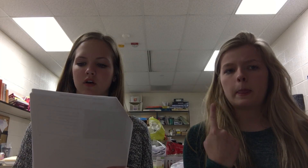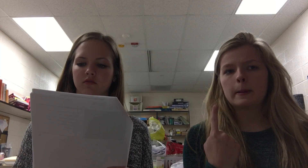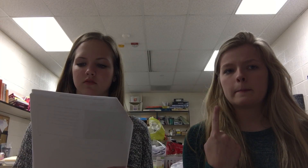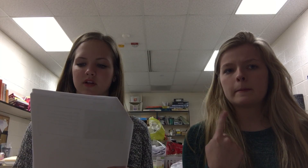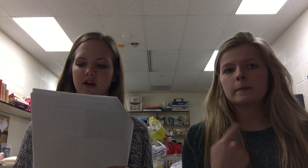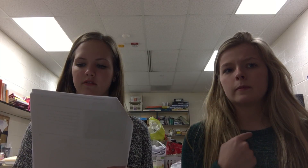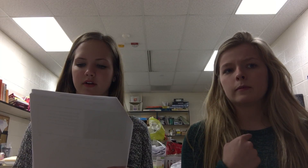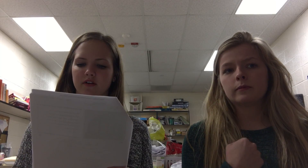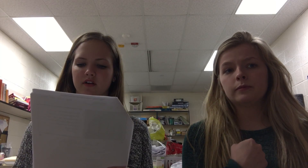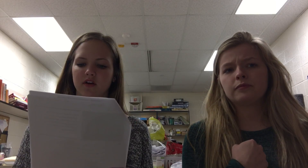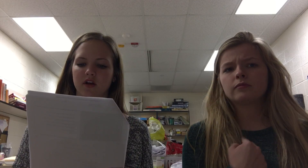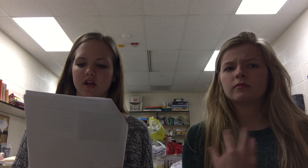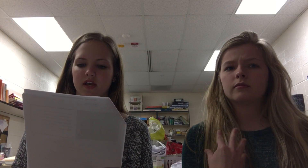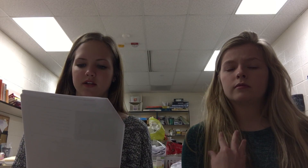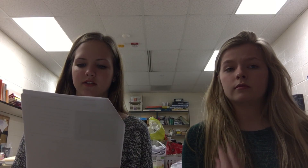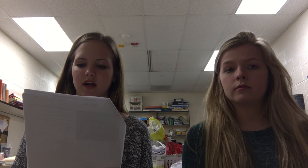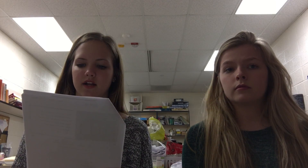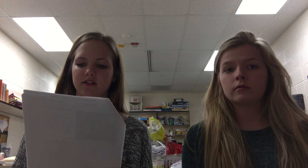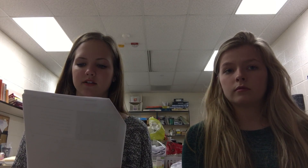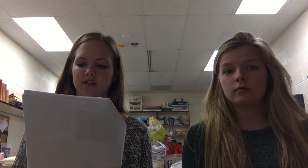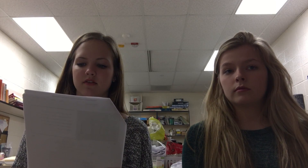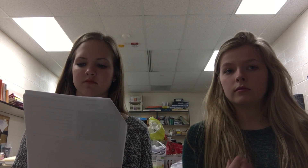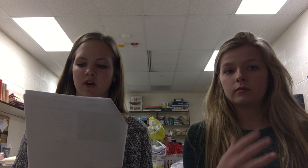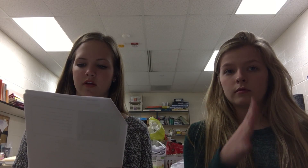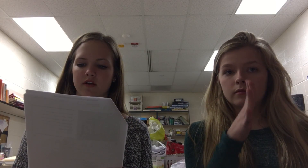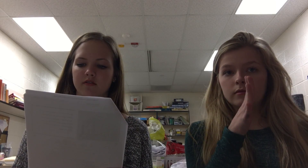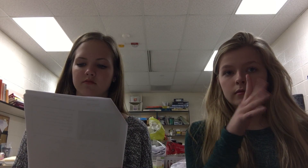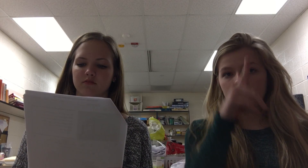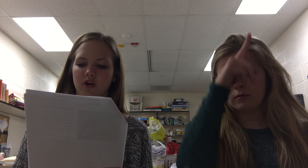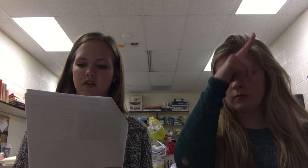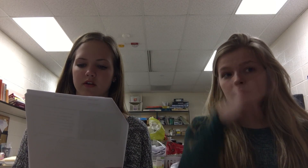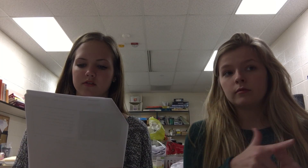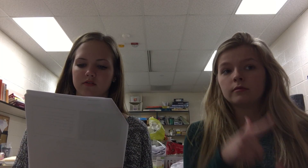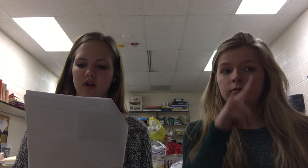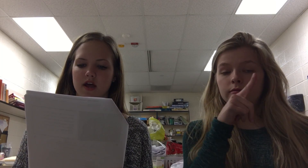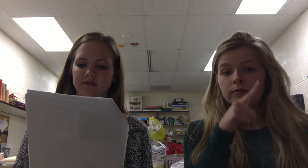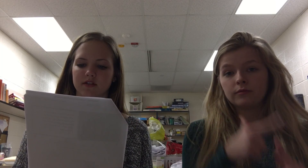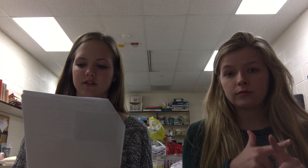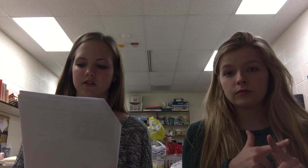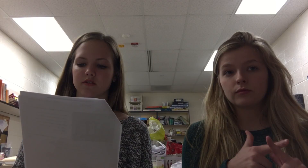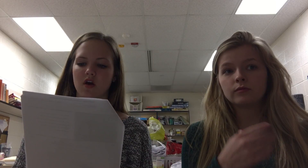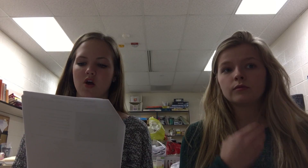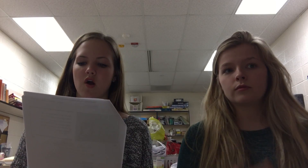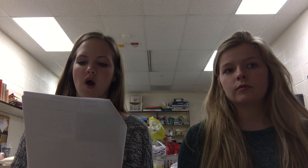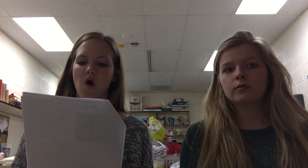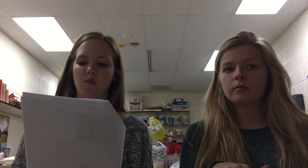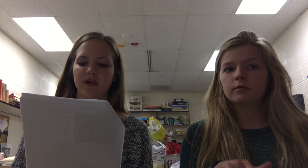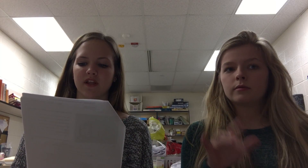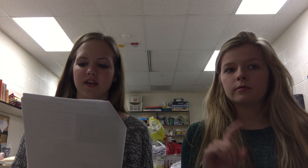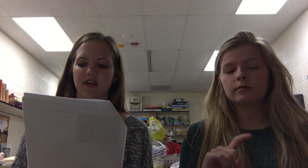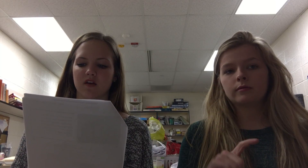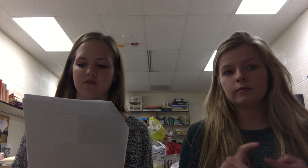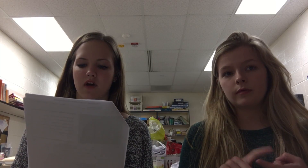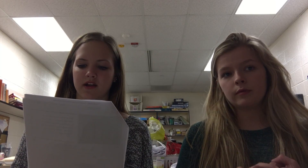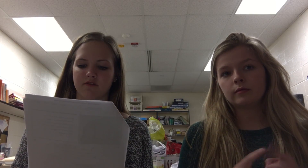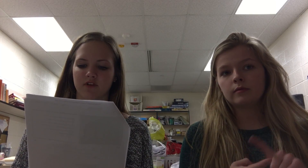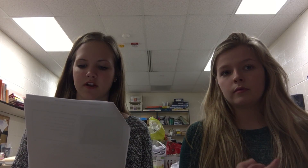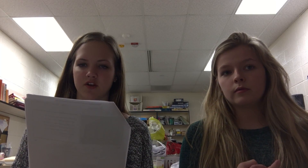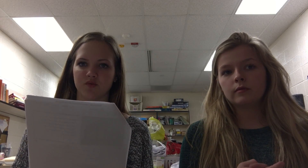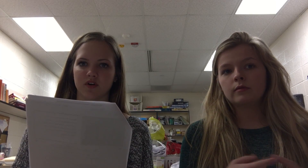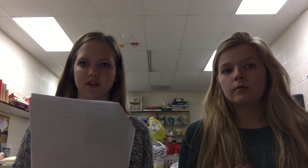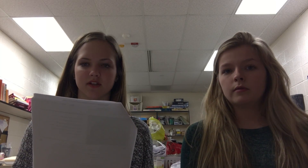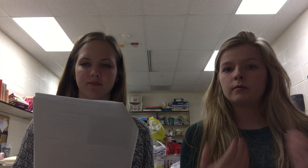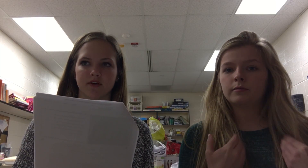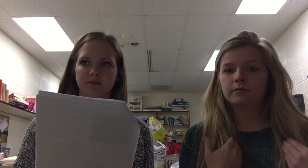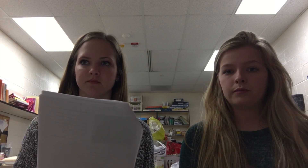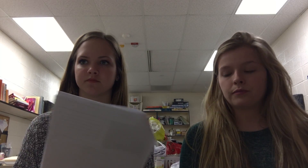more alone than ever. He decided to leave his mother, brothers, and sisters, hoping that he could find a friend